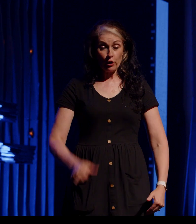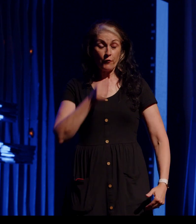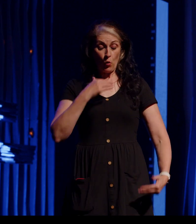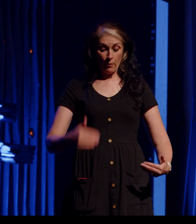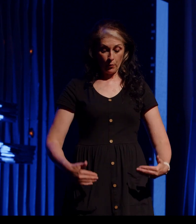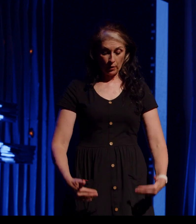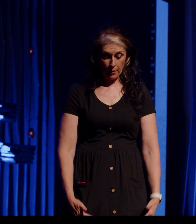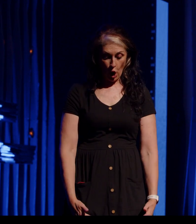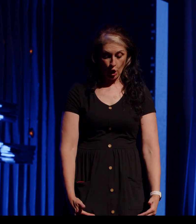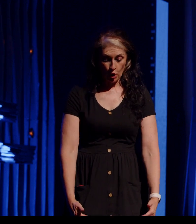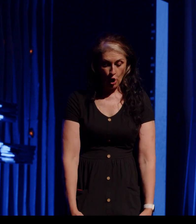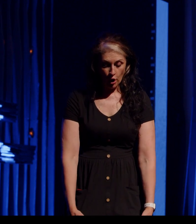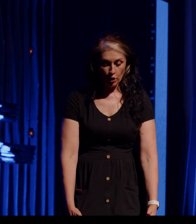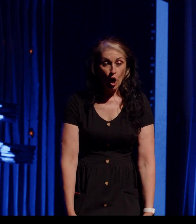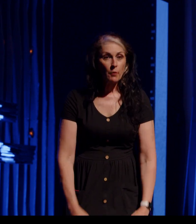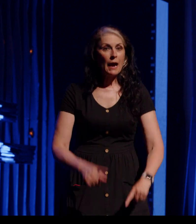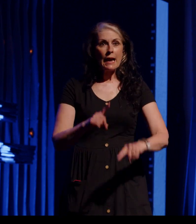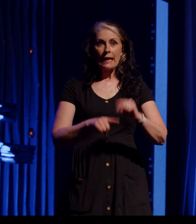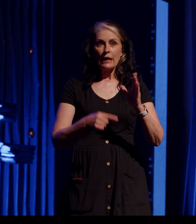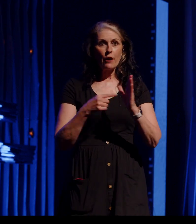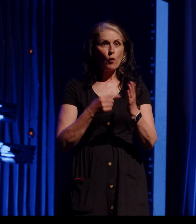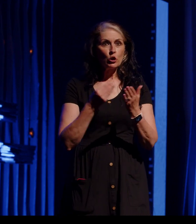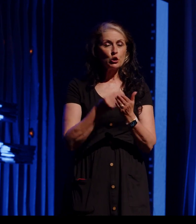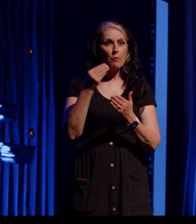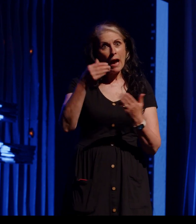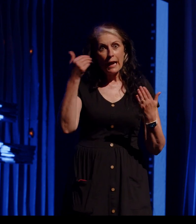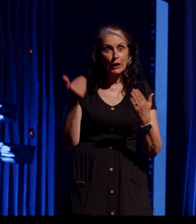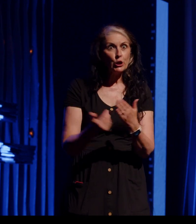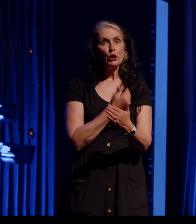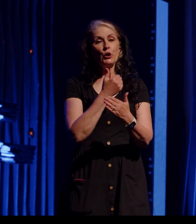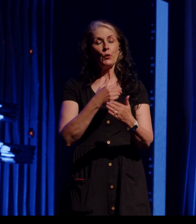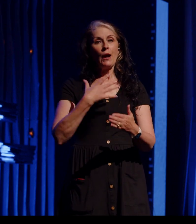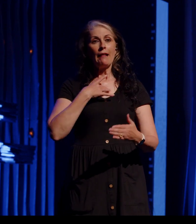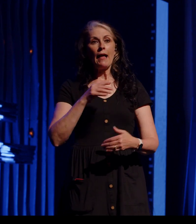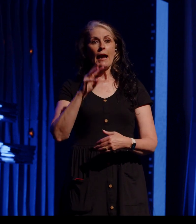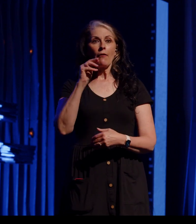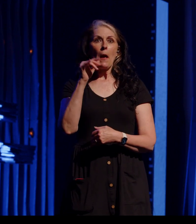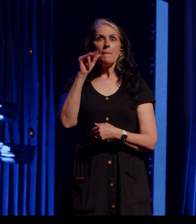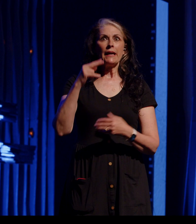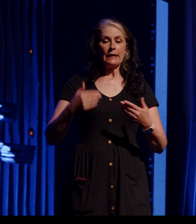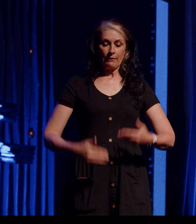except Christmas. Our parents did once in a while. And so I sort of liked the mini skirt thing. It was good, but